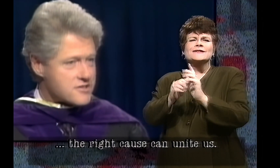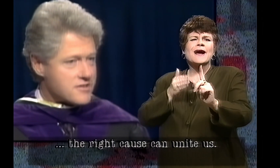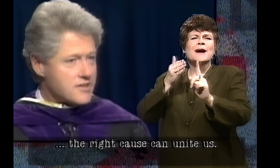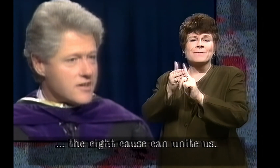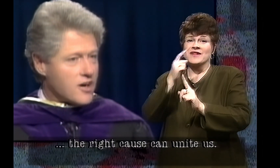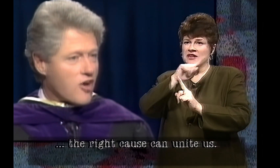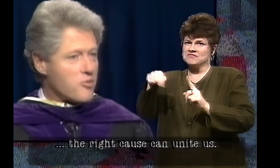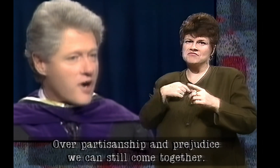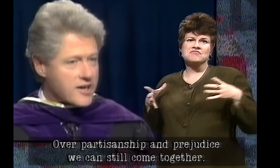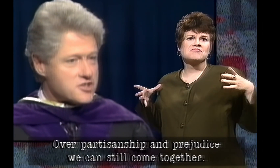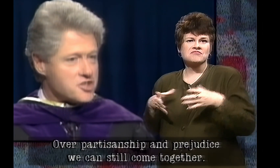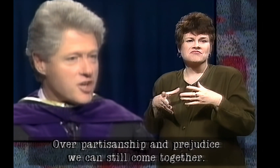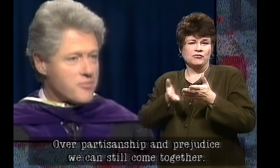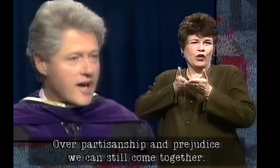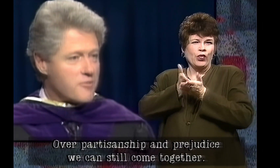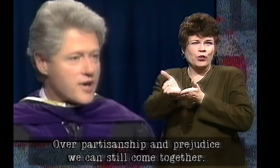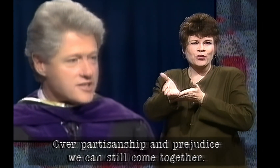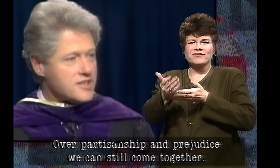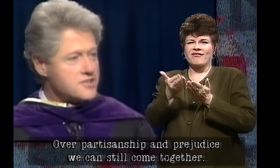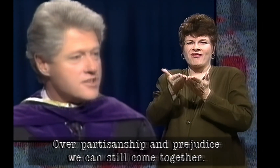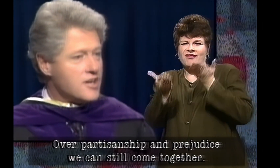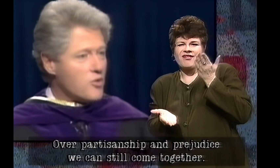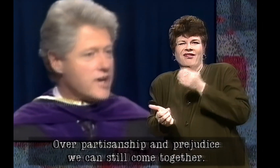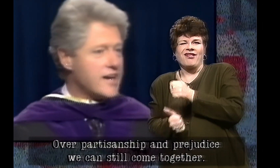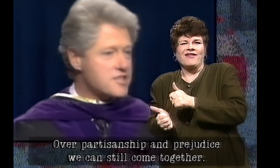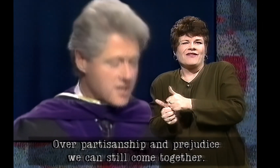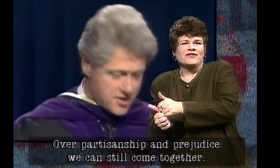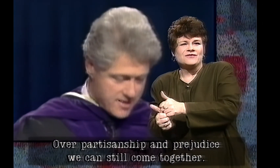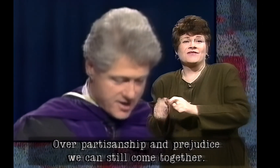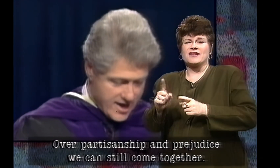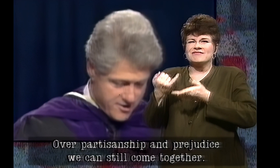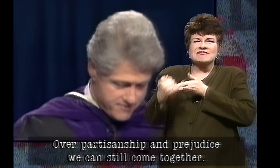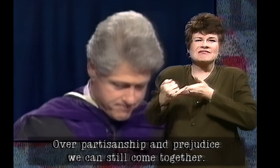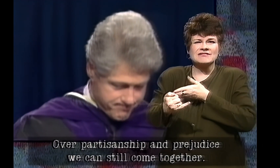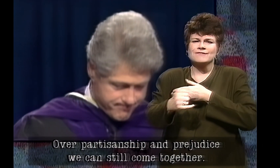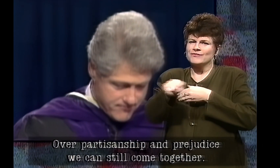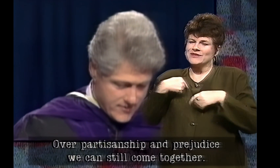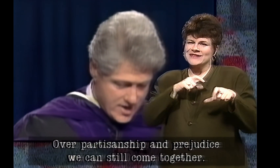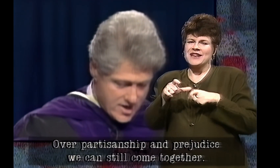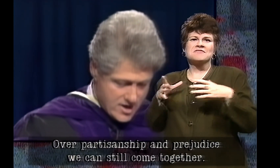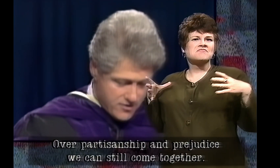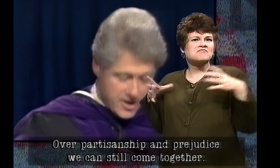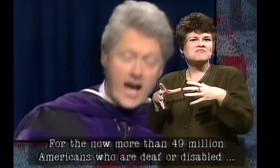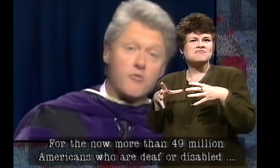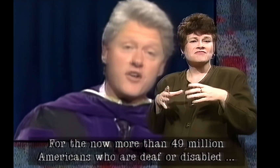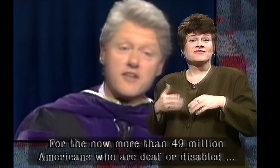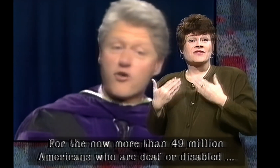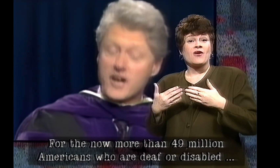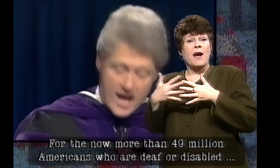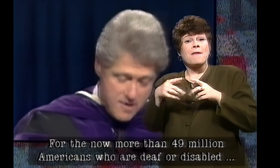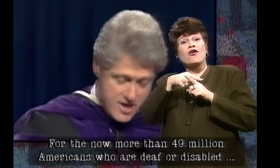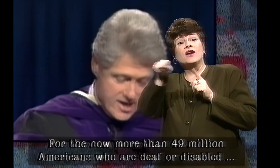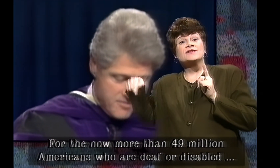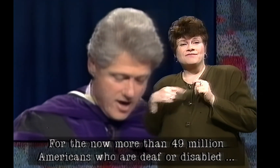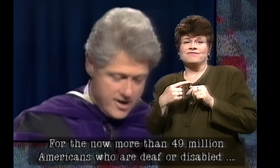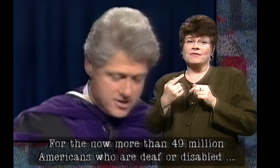us. Over partisanship and prejudice, we can still come together. For the now more than